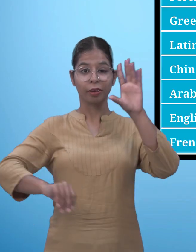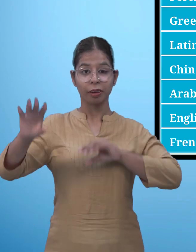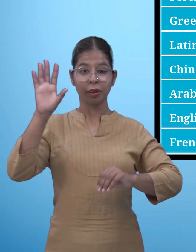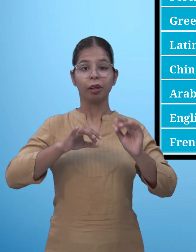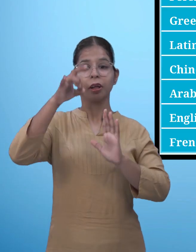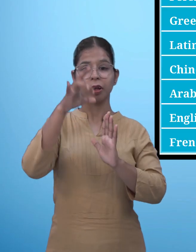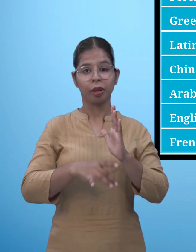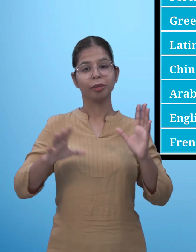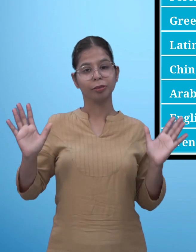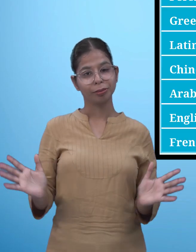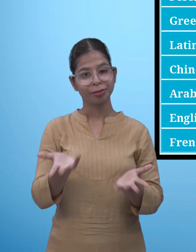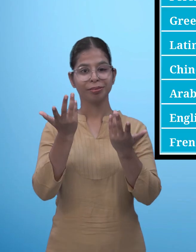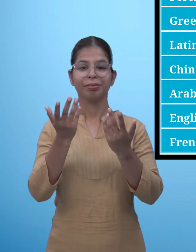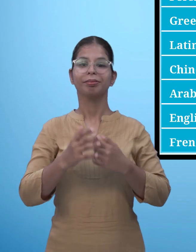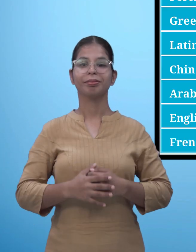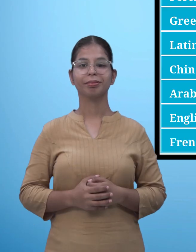Let's explore.